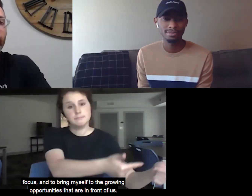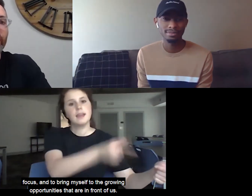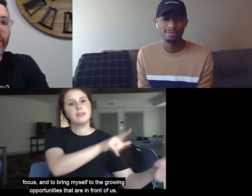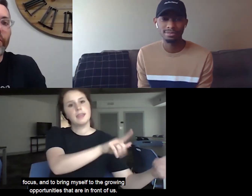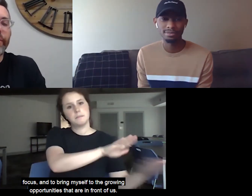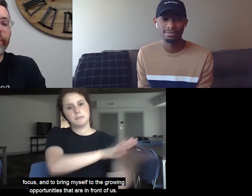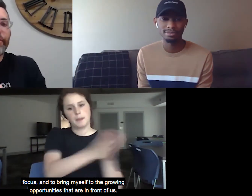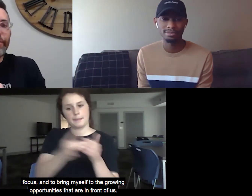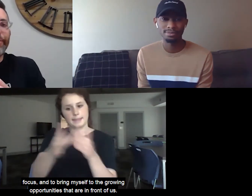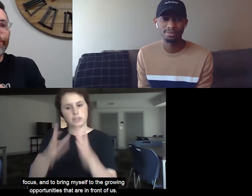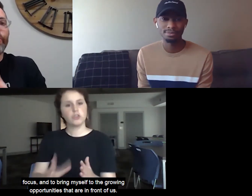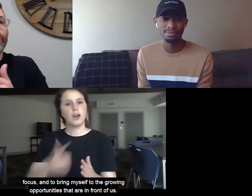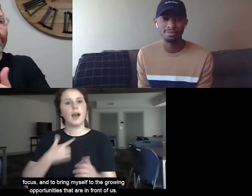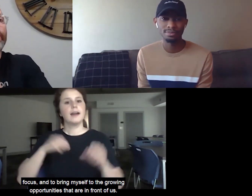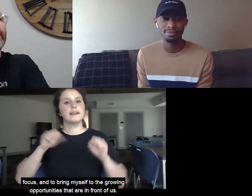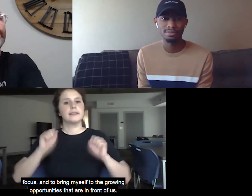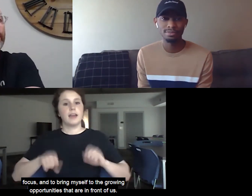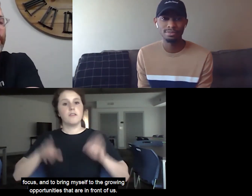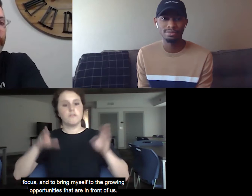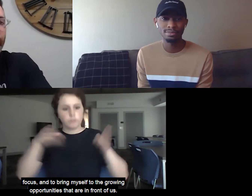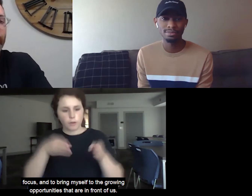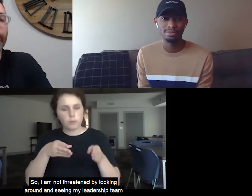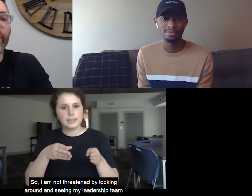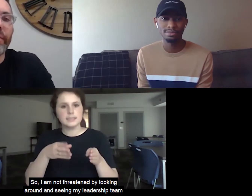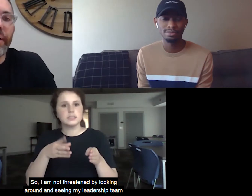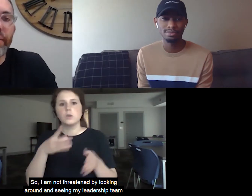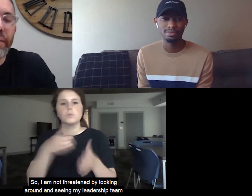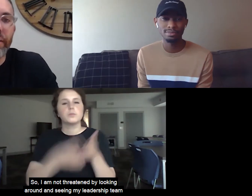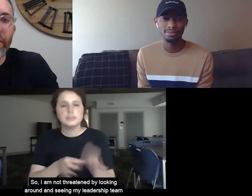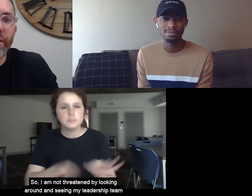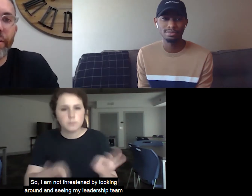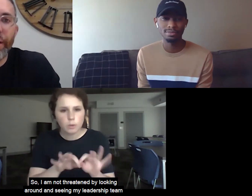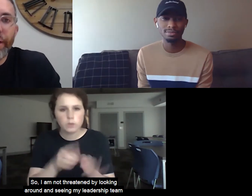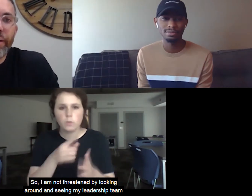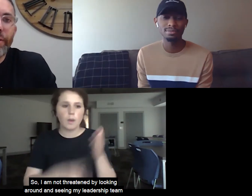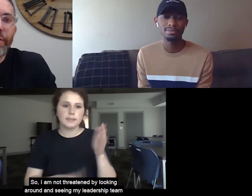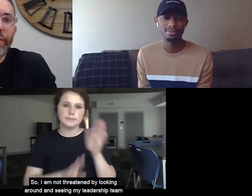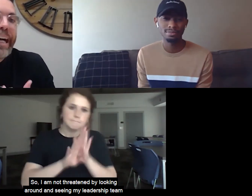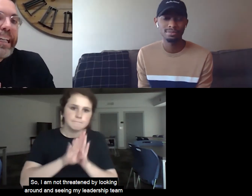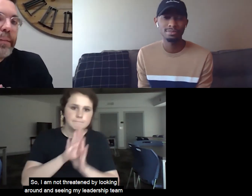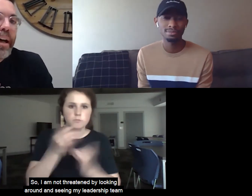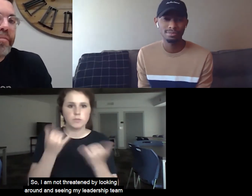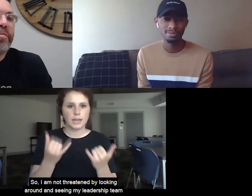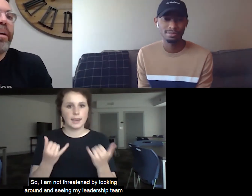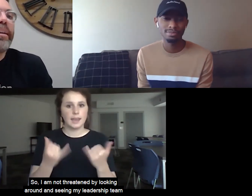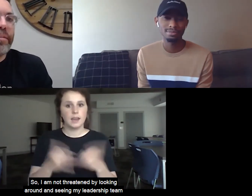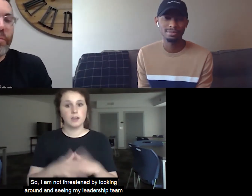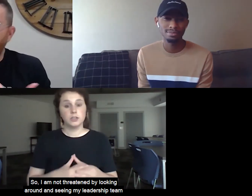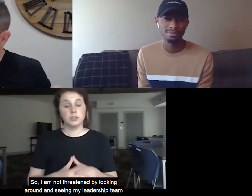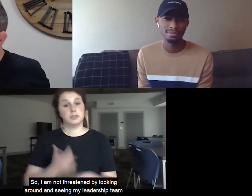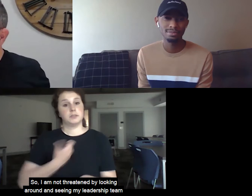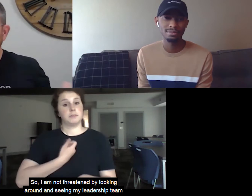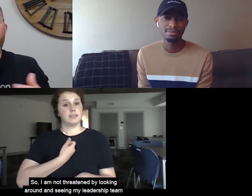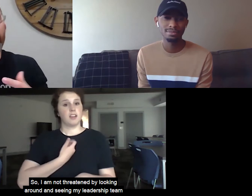bring myself to the growing opportunities that are in front of us. And so I am not threatened